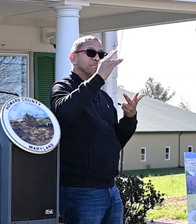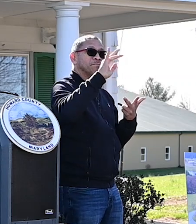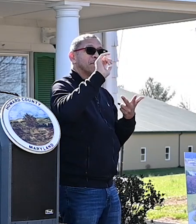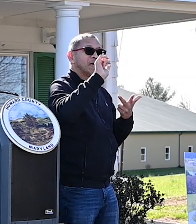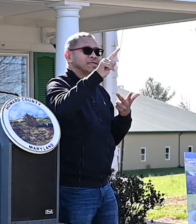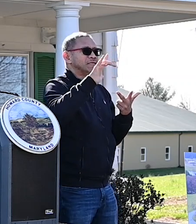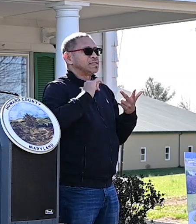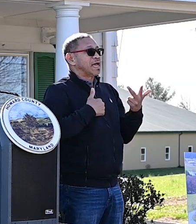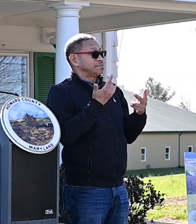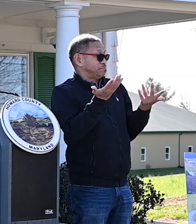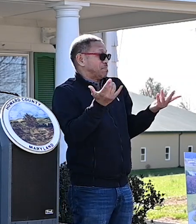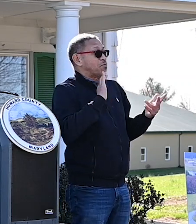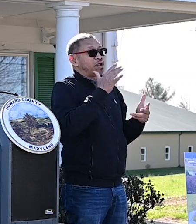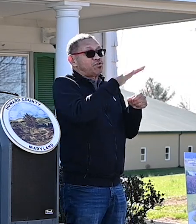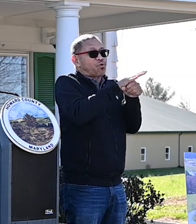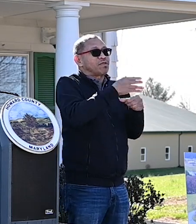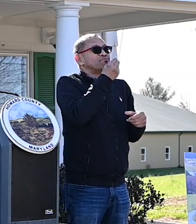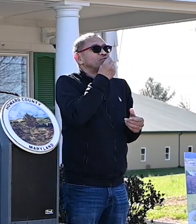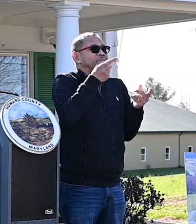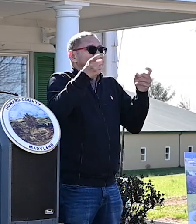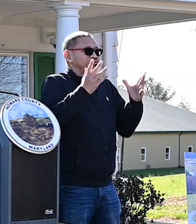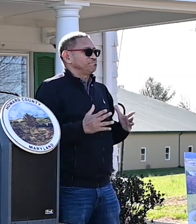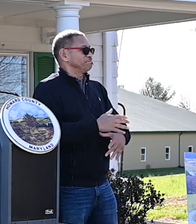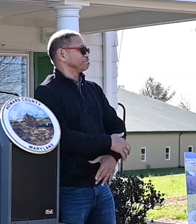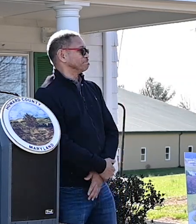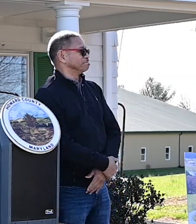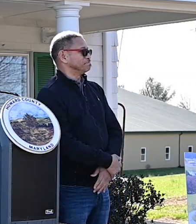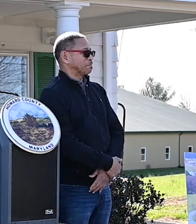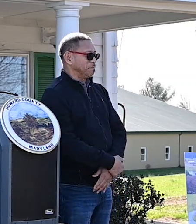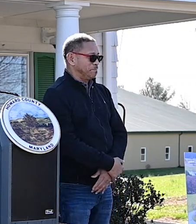Maggio as our local food program manager.